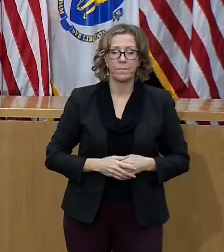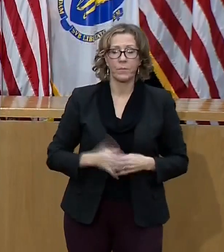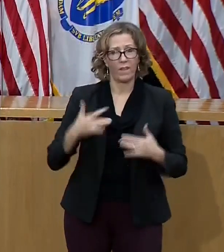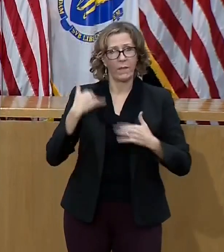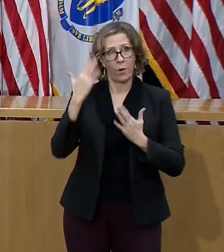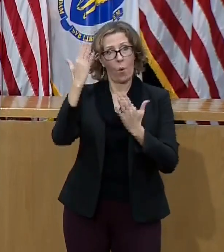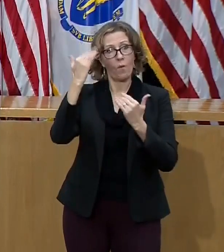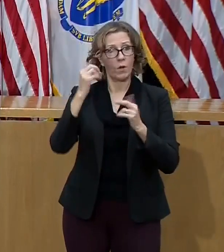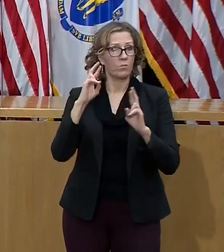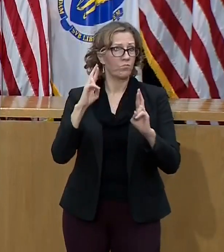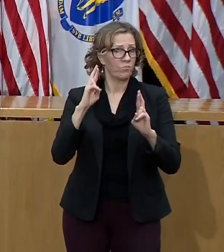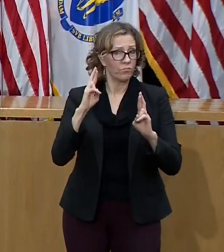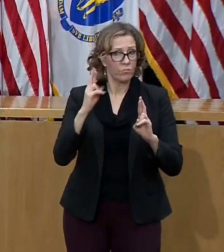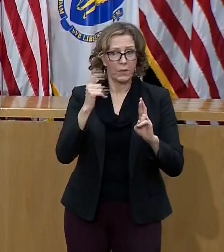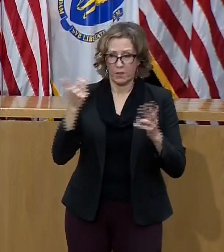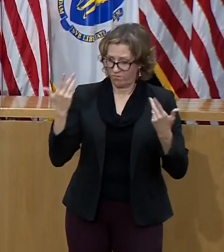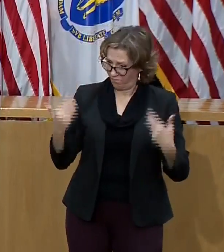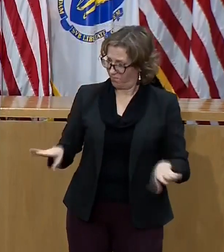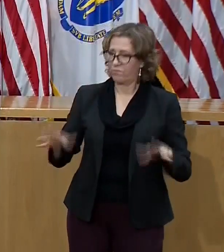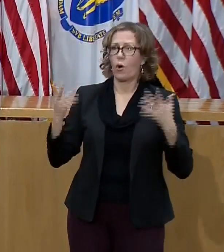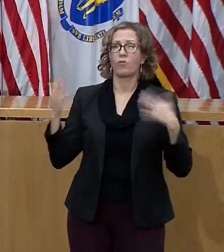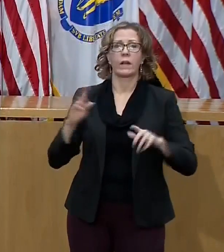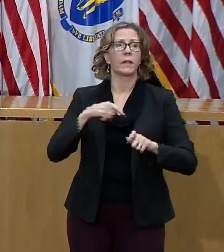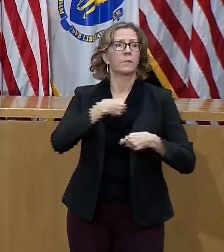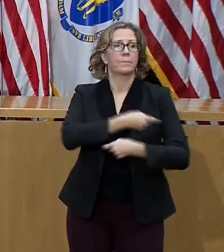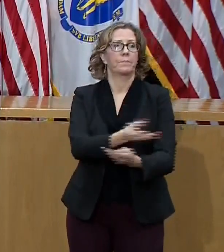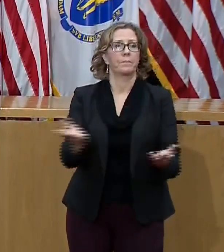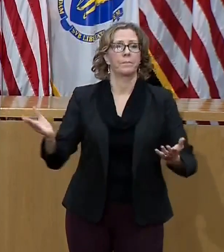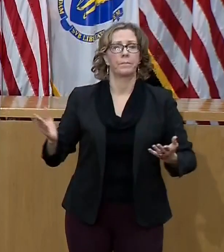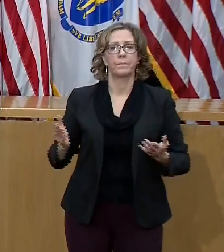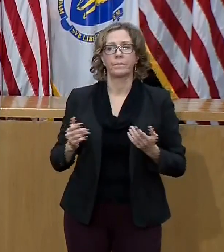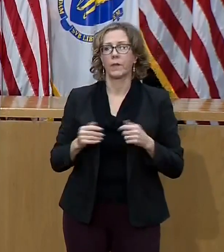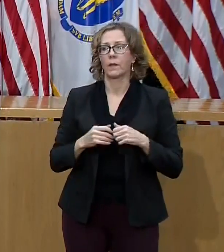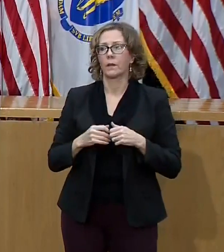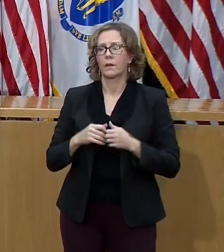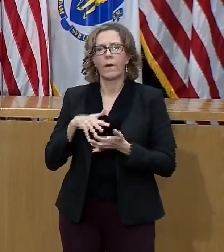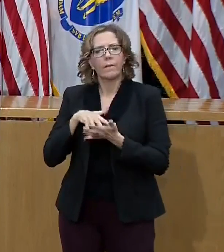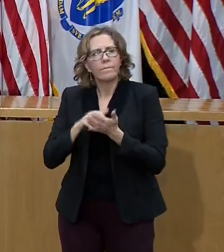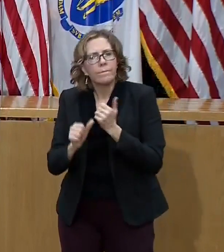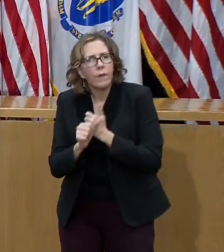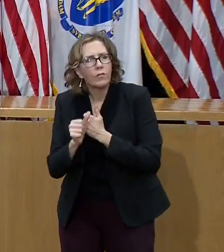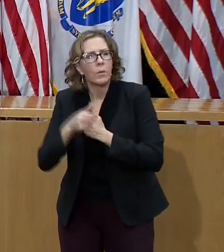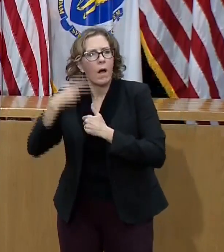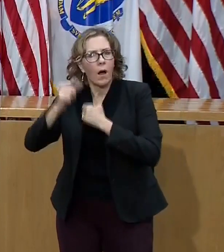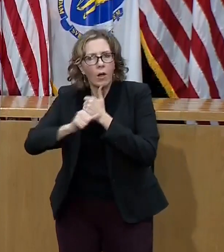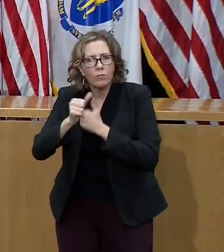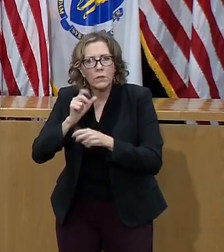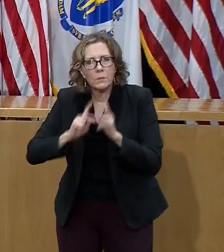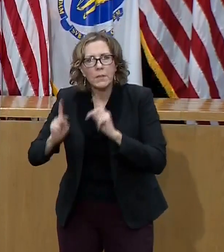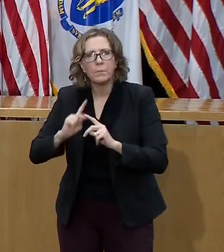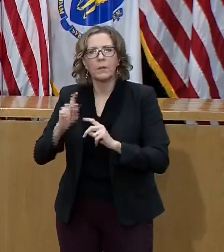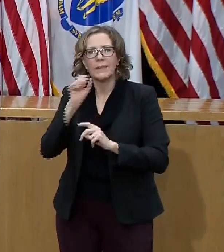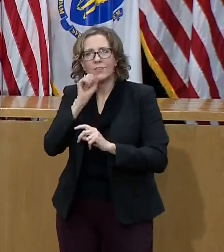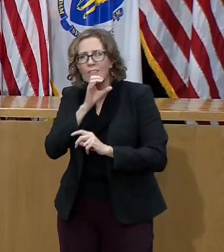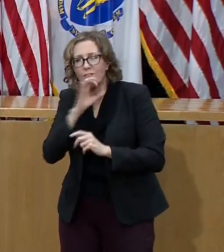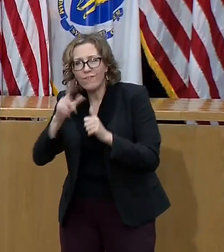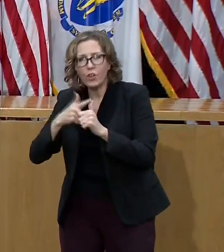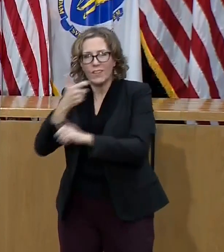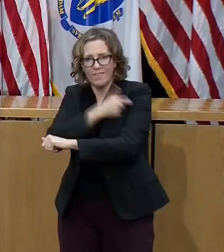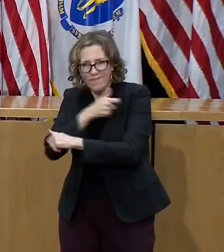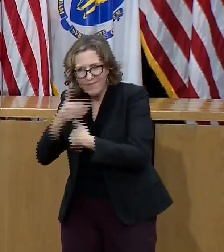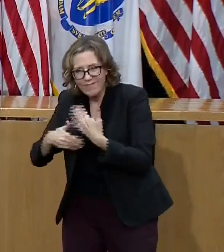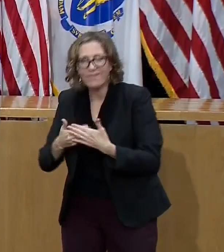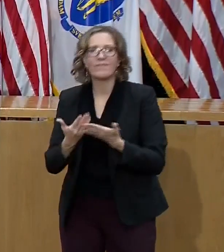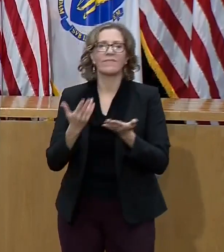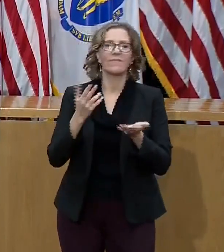most vulnerable populations, frontline healthcare workers, and soon first responders. We're pleased that thousands of